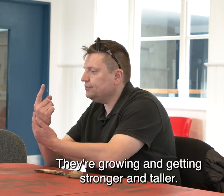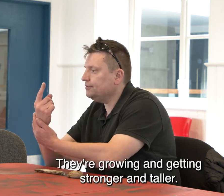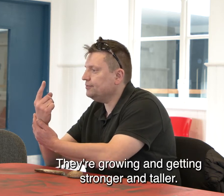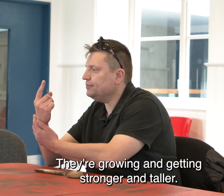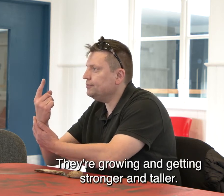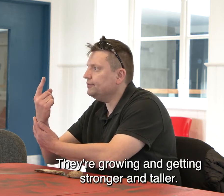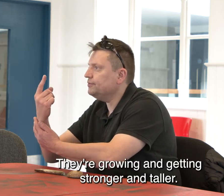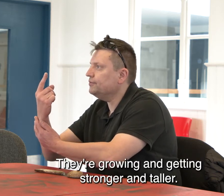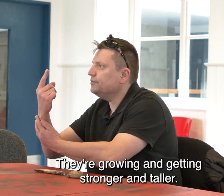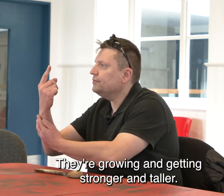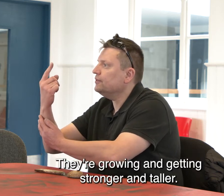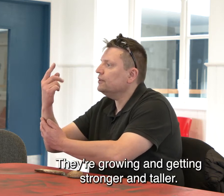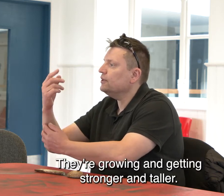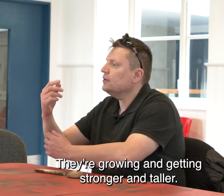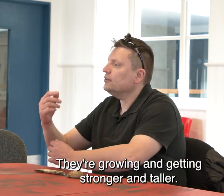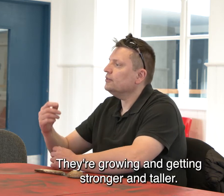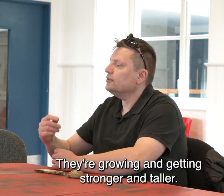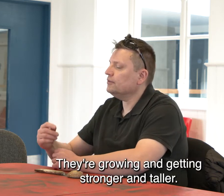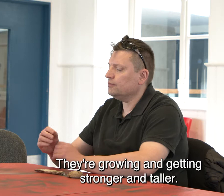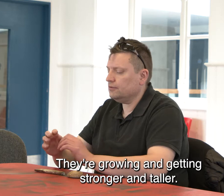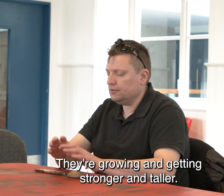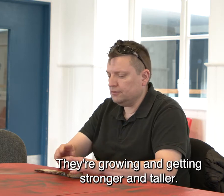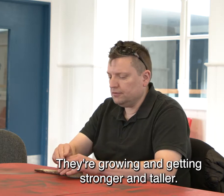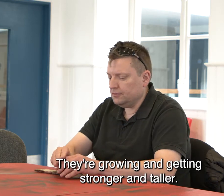They're growing and getting stronger and taller.